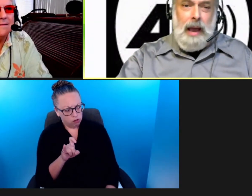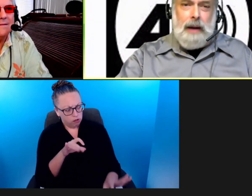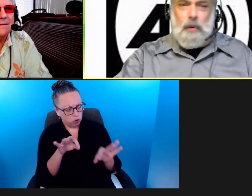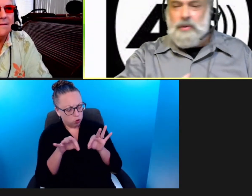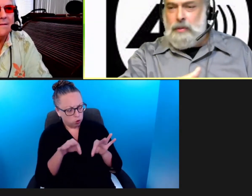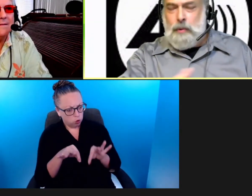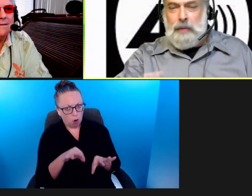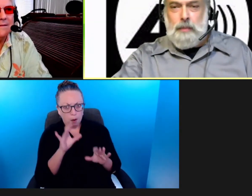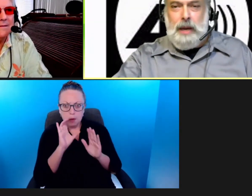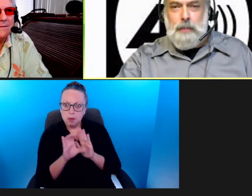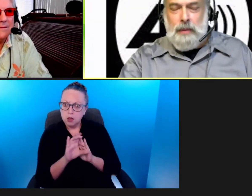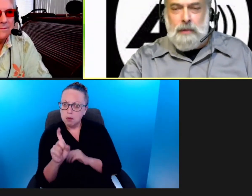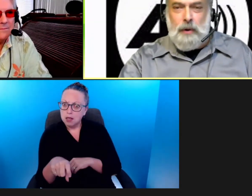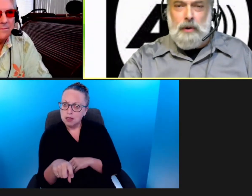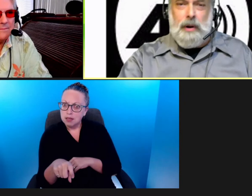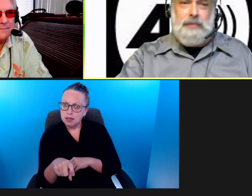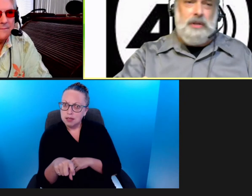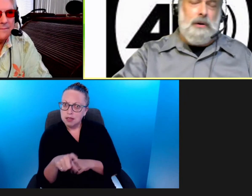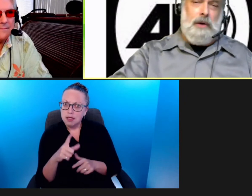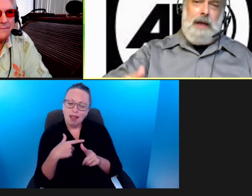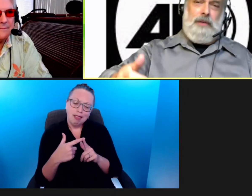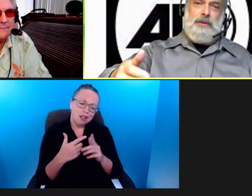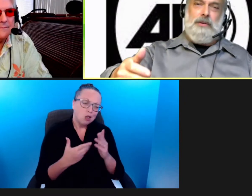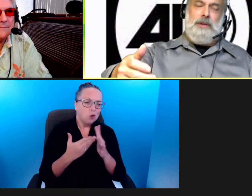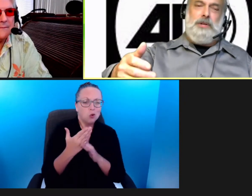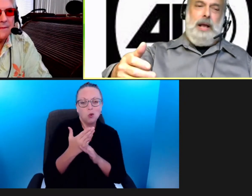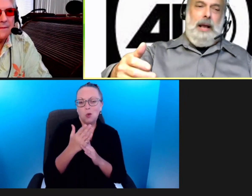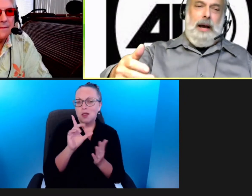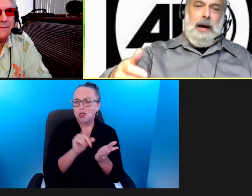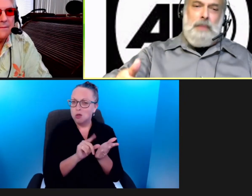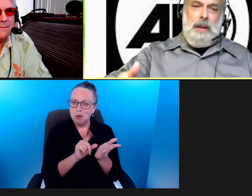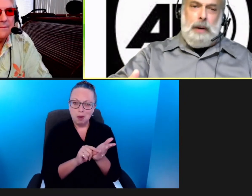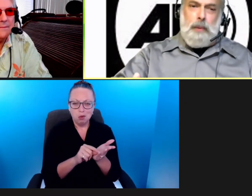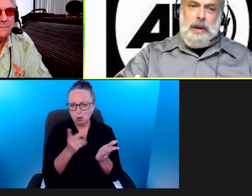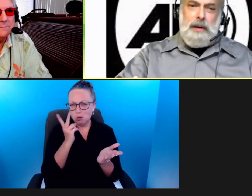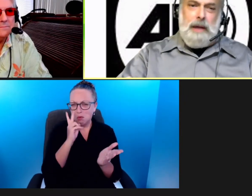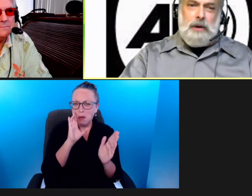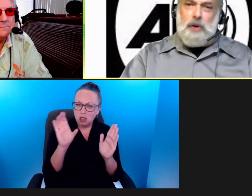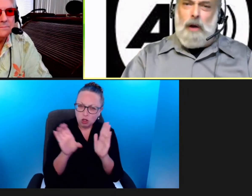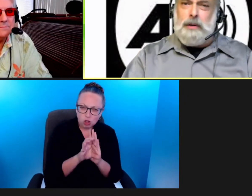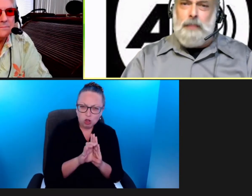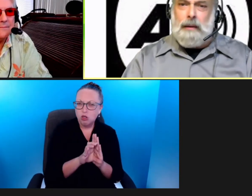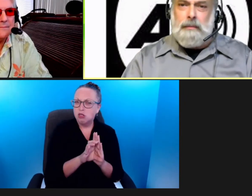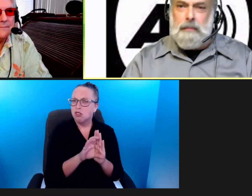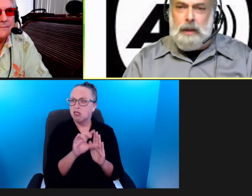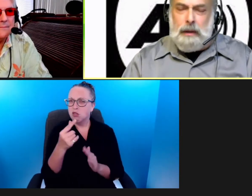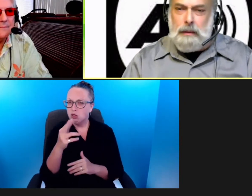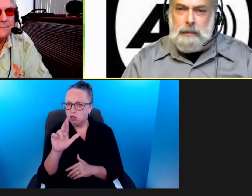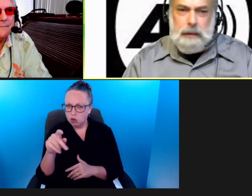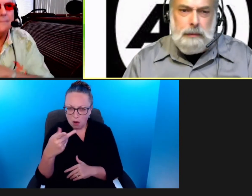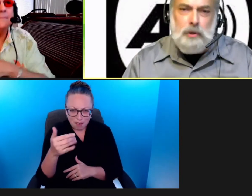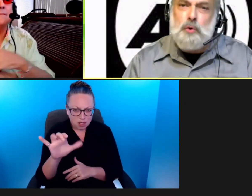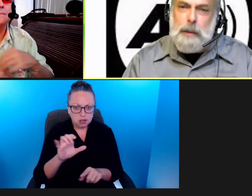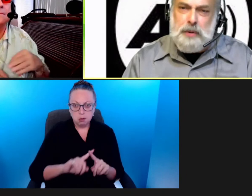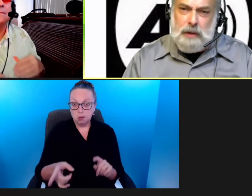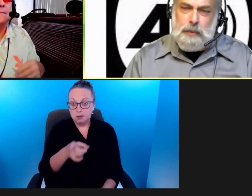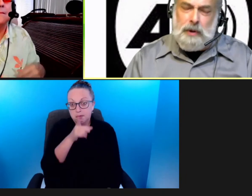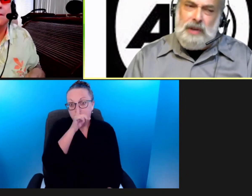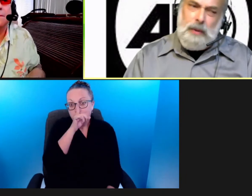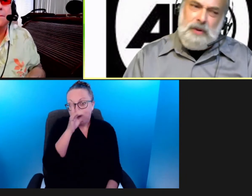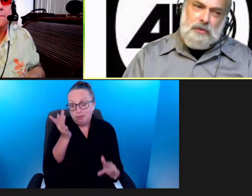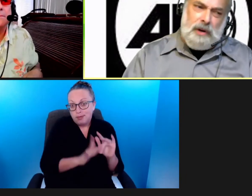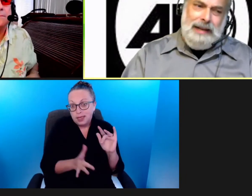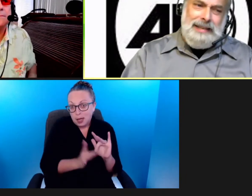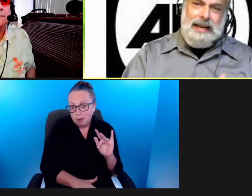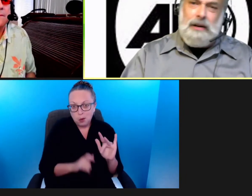images. And of course, throughout the paper, there are photographs, there are graphics and such. But we had never talked about description per